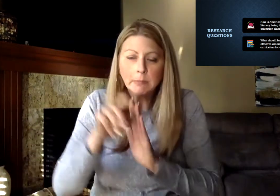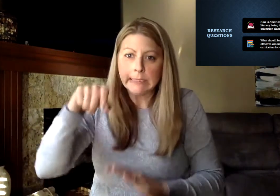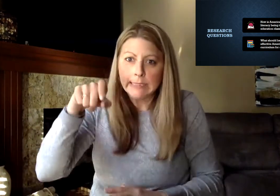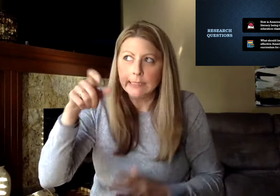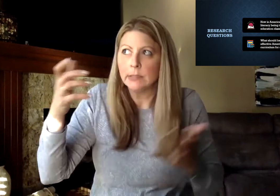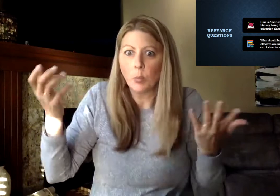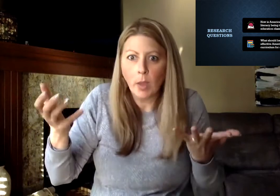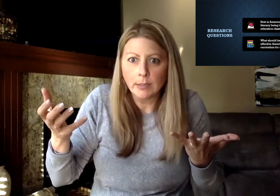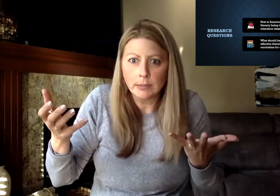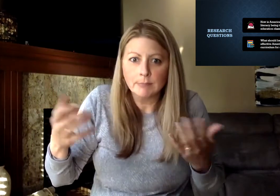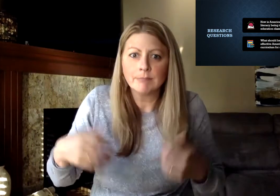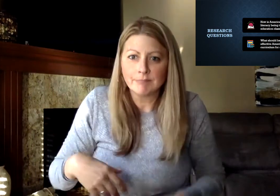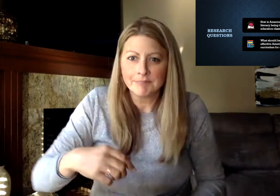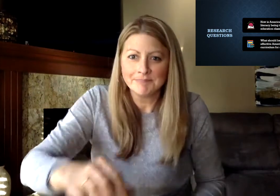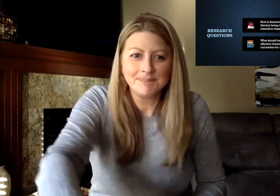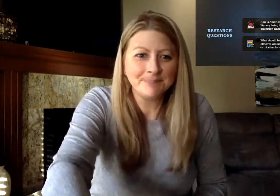We need deaf ASL curriculum.